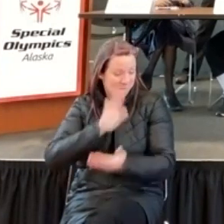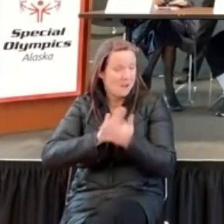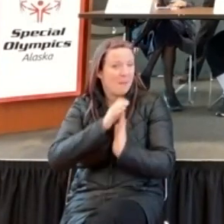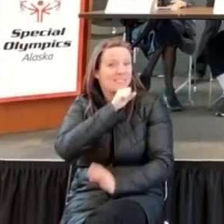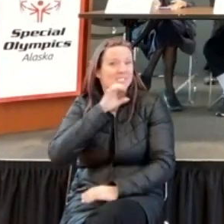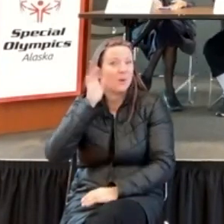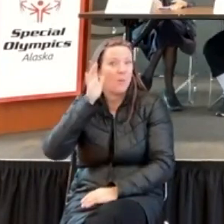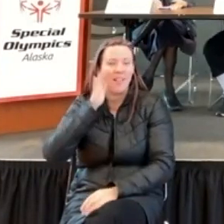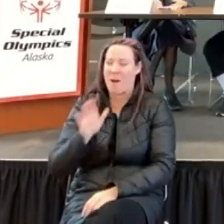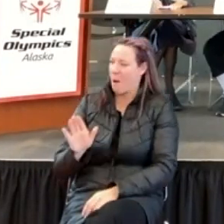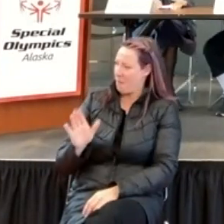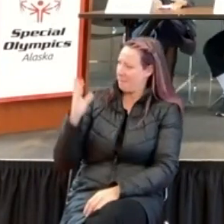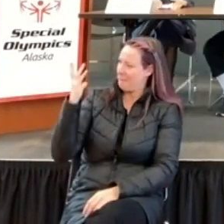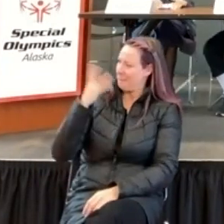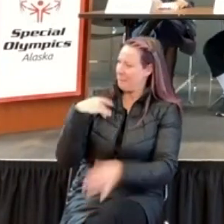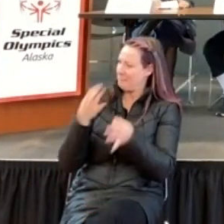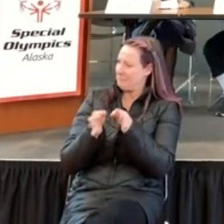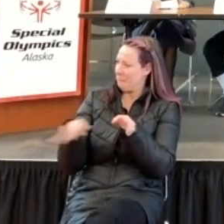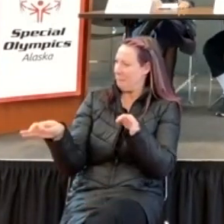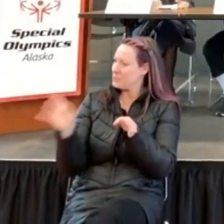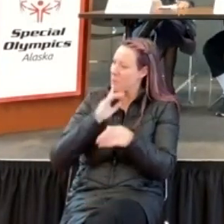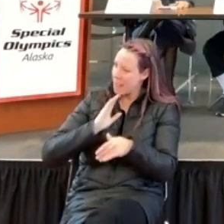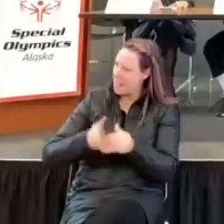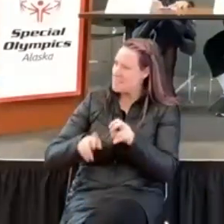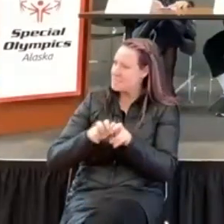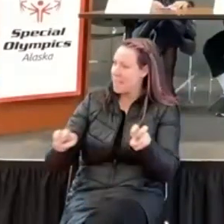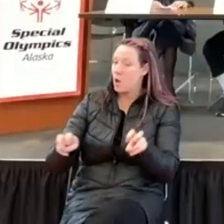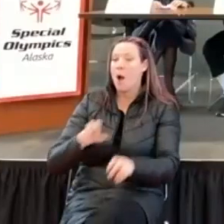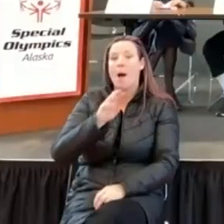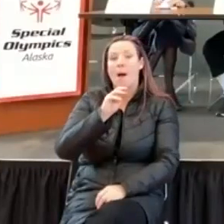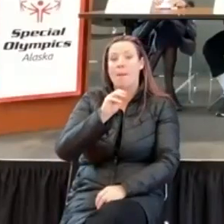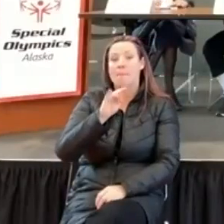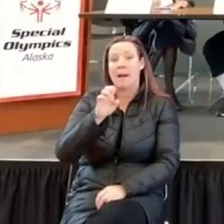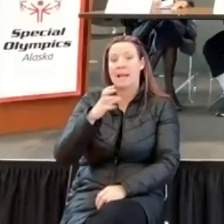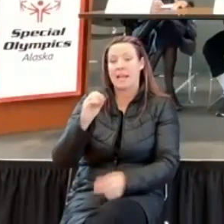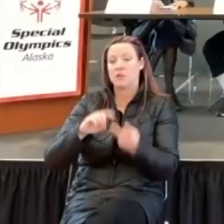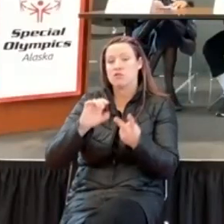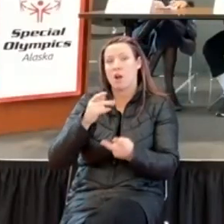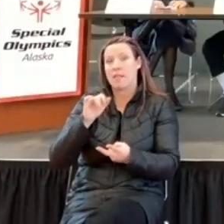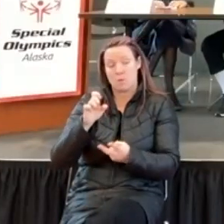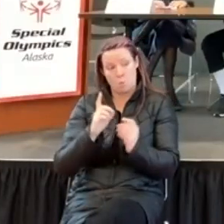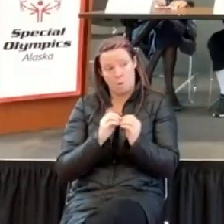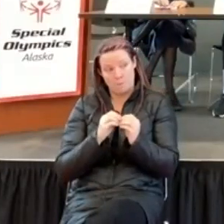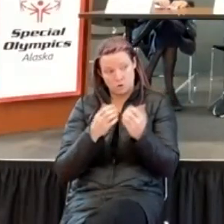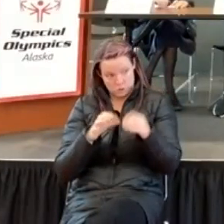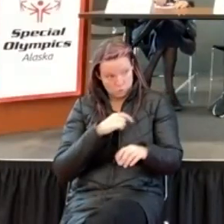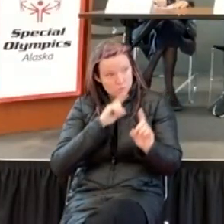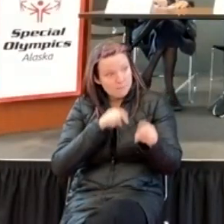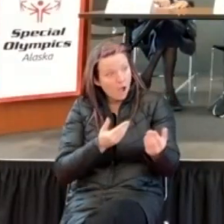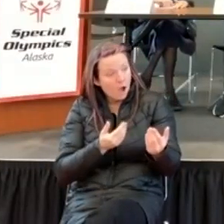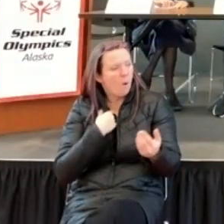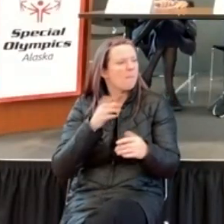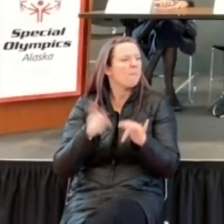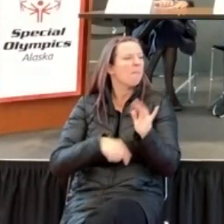What a great way to end this panel. Let me give Mike and Charlotte one more chance. Would you like to respond or would you like